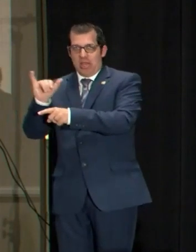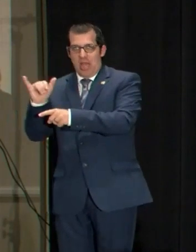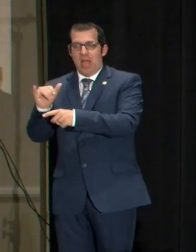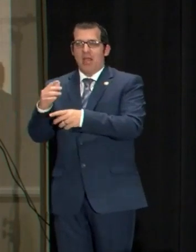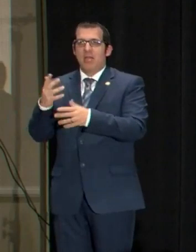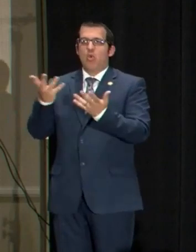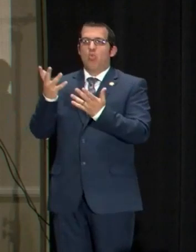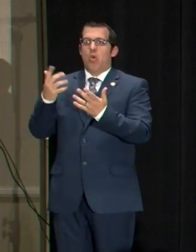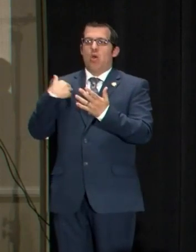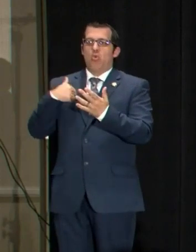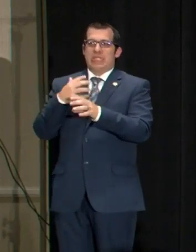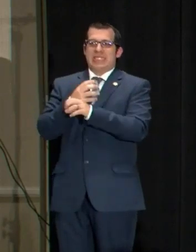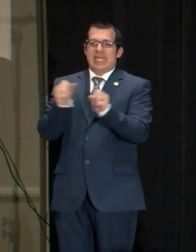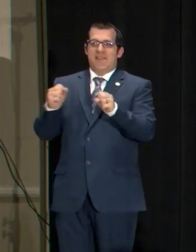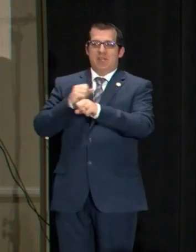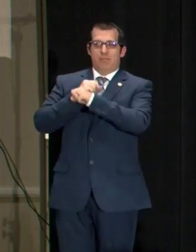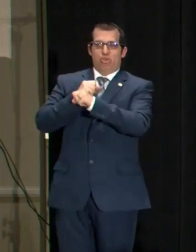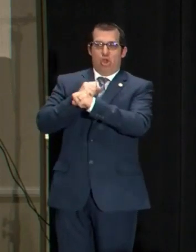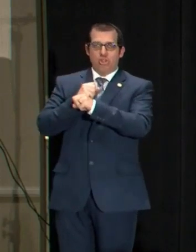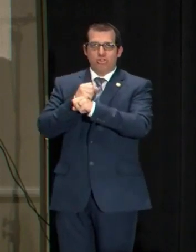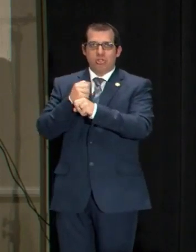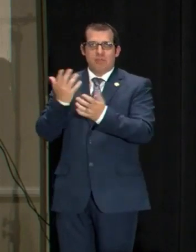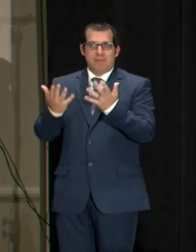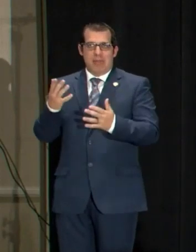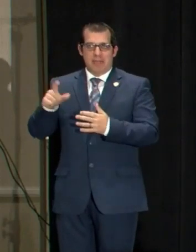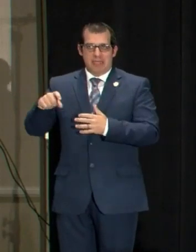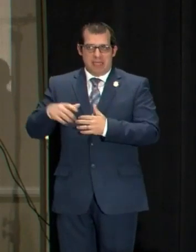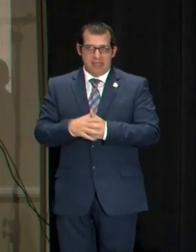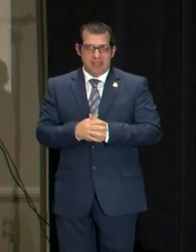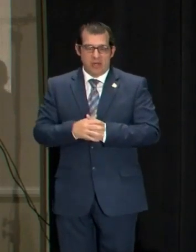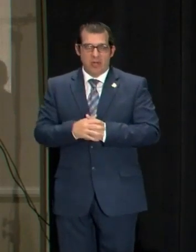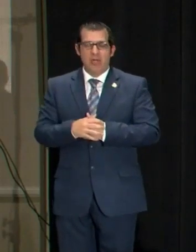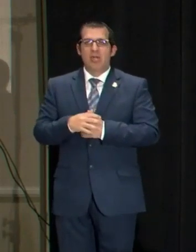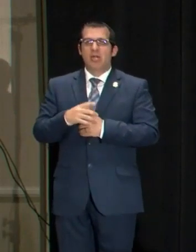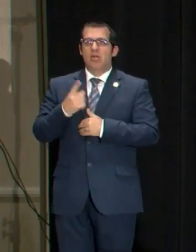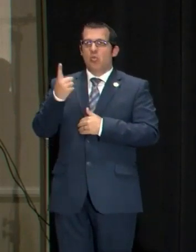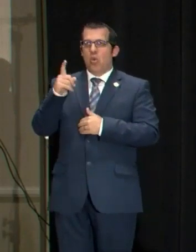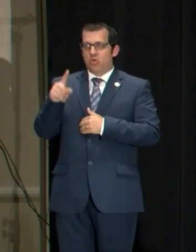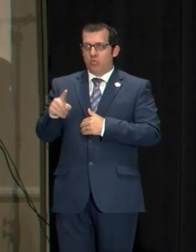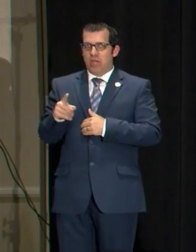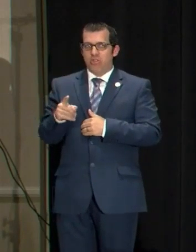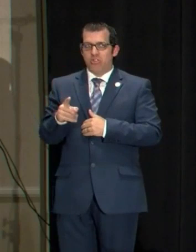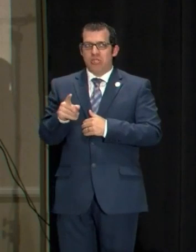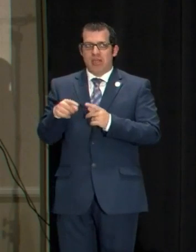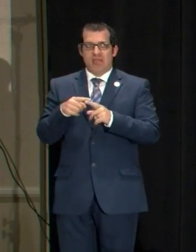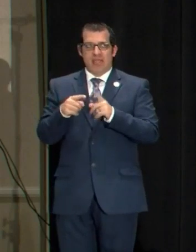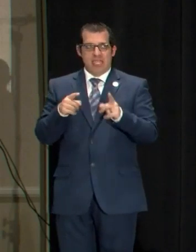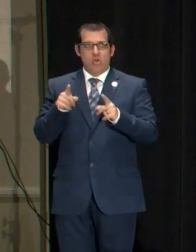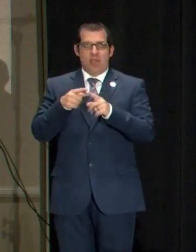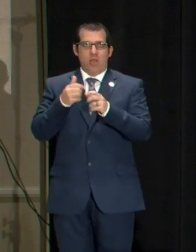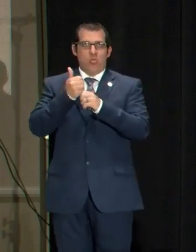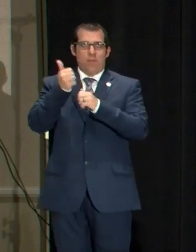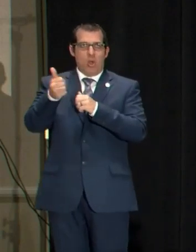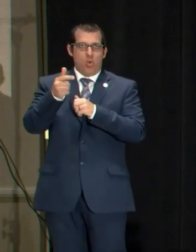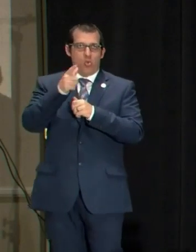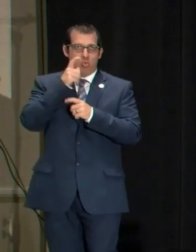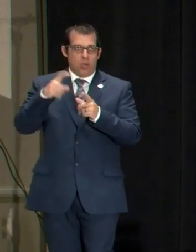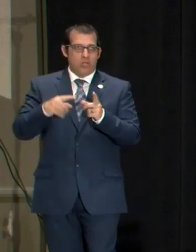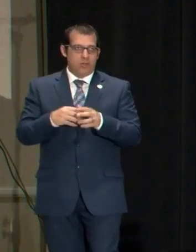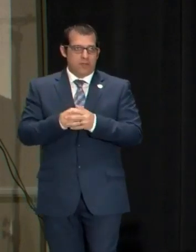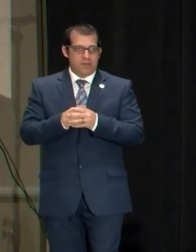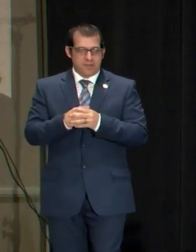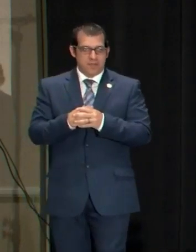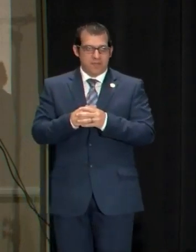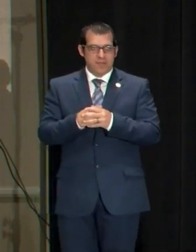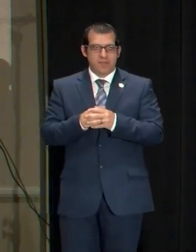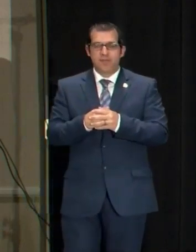and what safety precautions or changes might be necessary. And then one question here, and then we'll go remotely. Yes, ma'am.